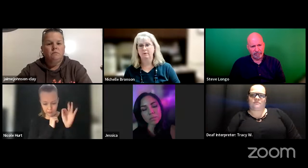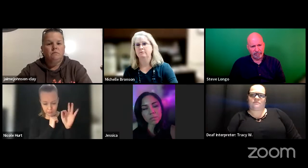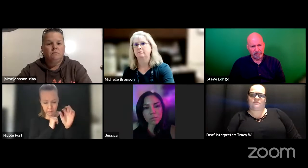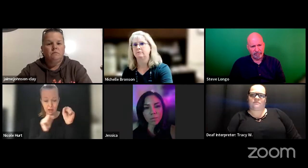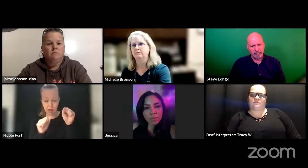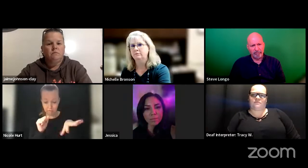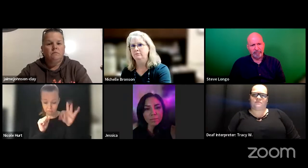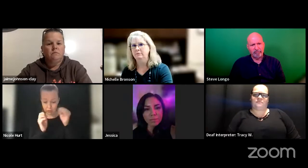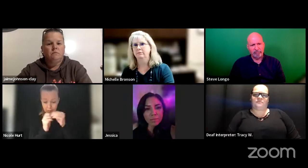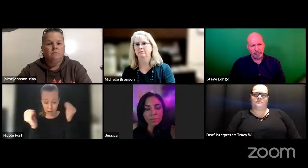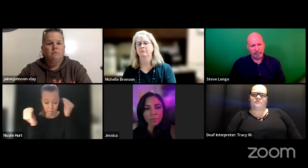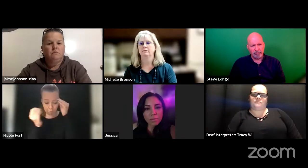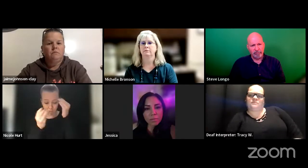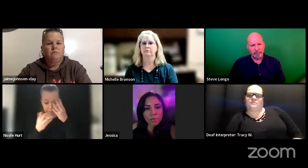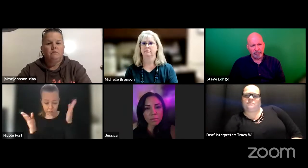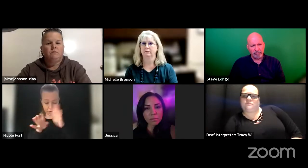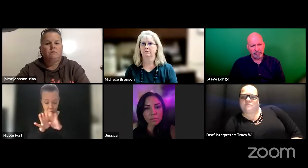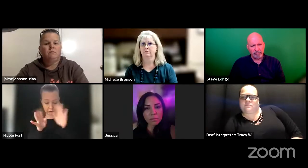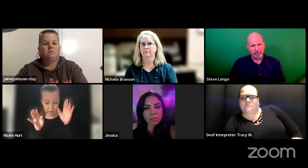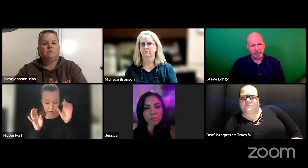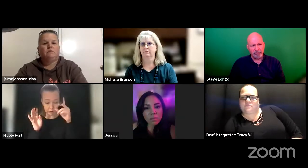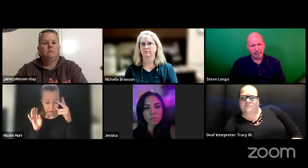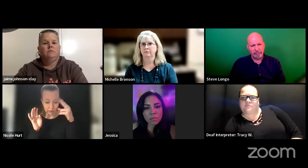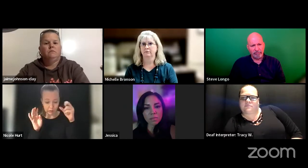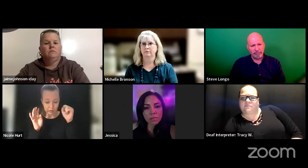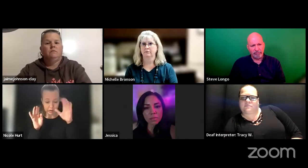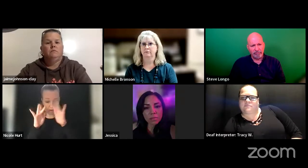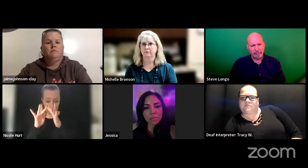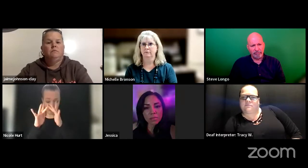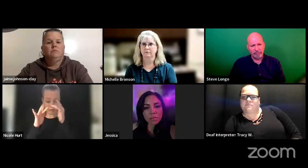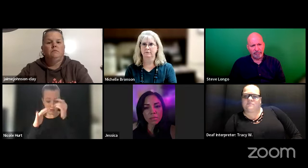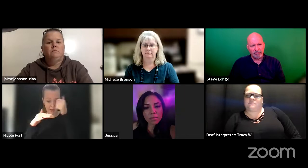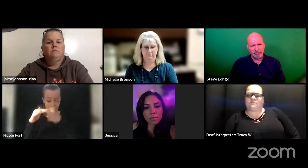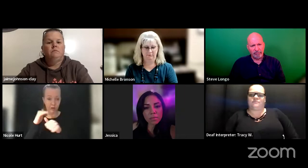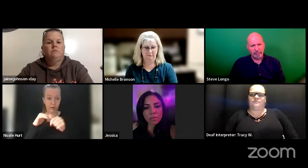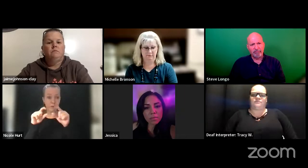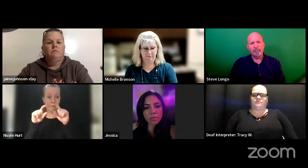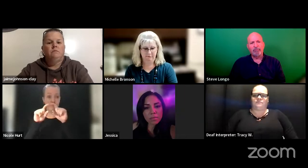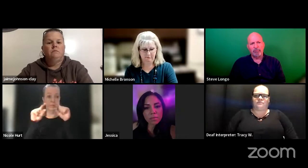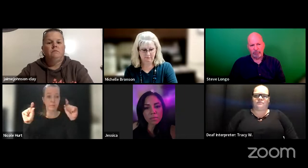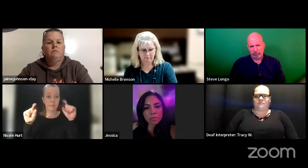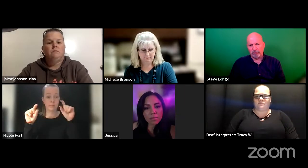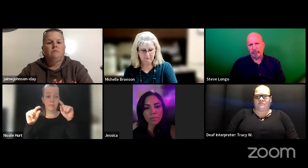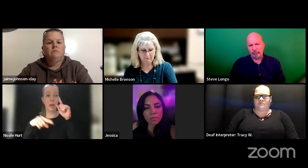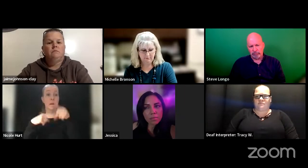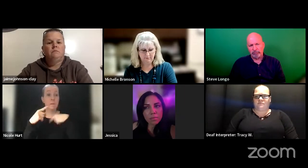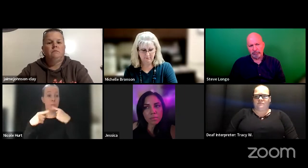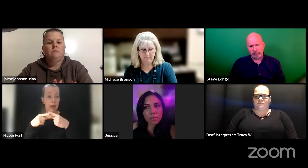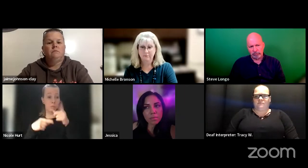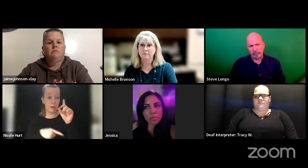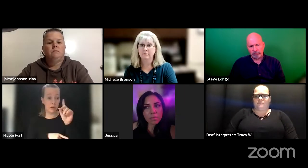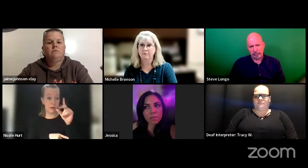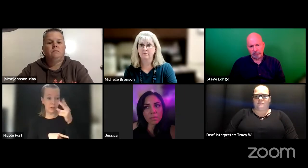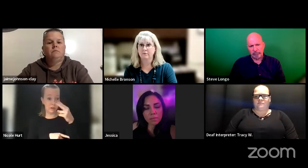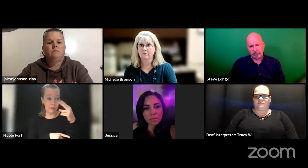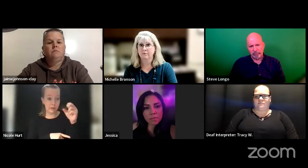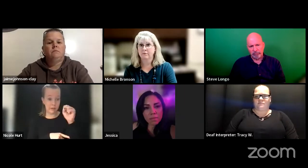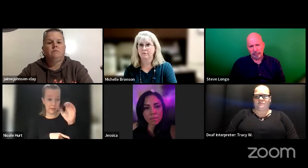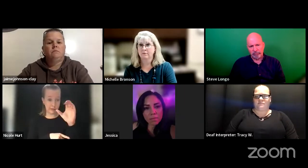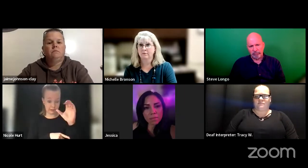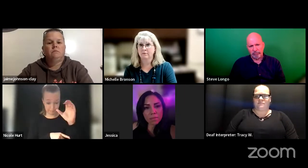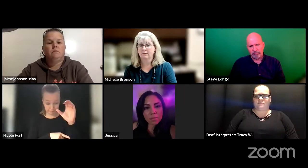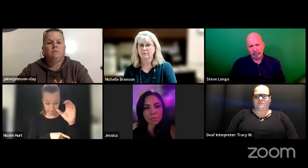hosted via Zoom. And you can find additional information by looking at the DHHSC